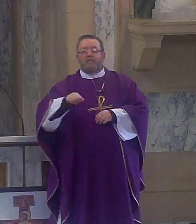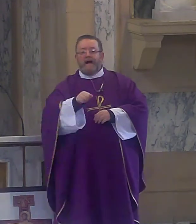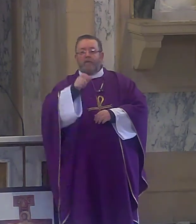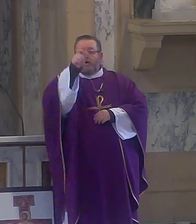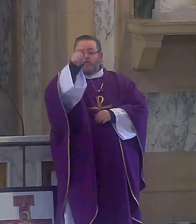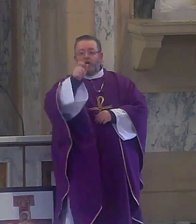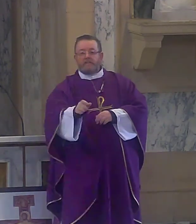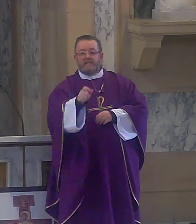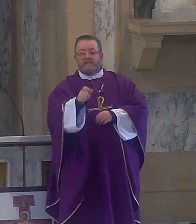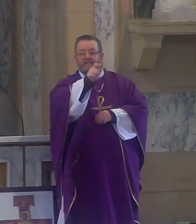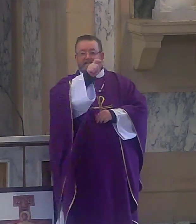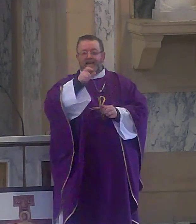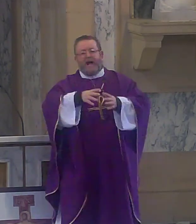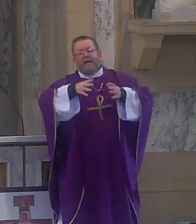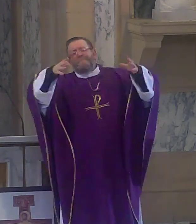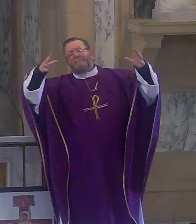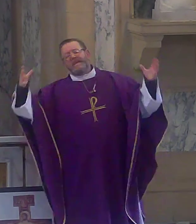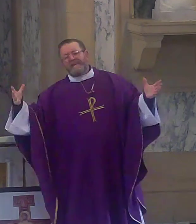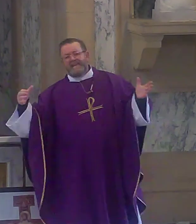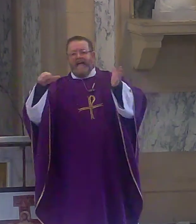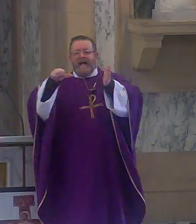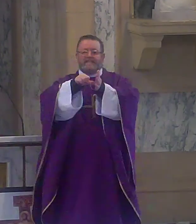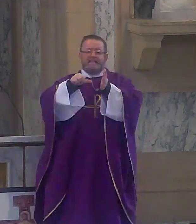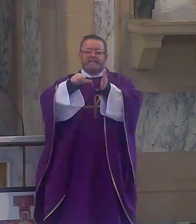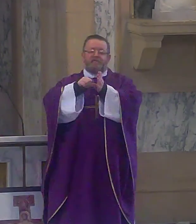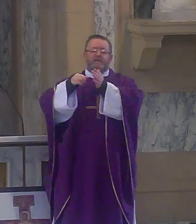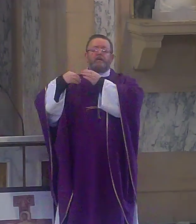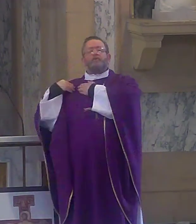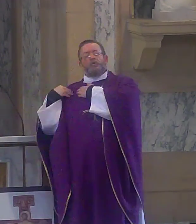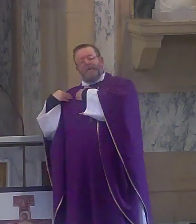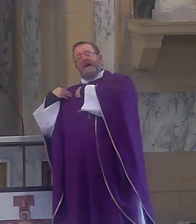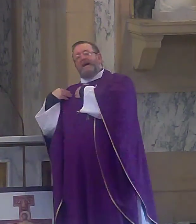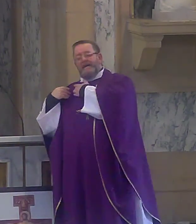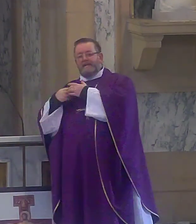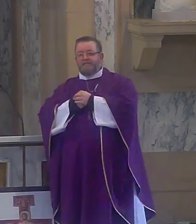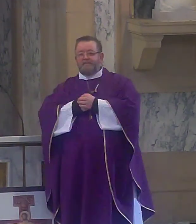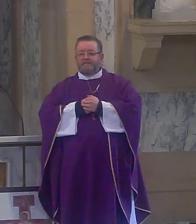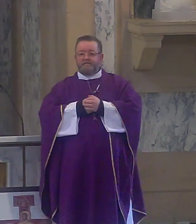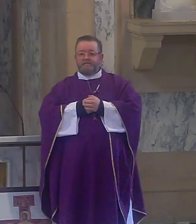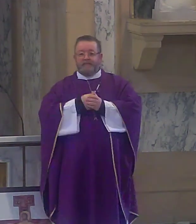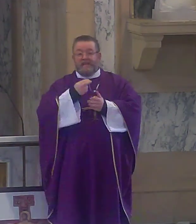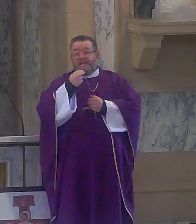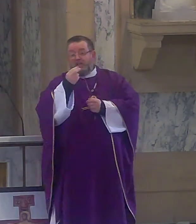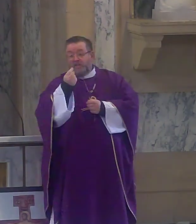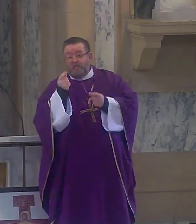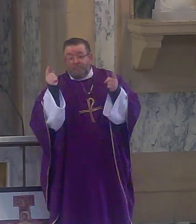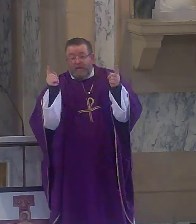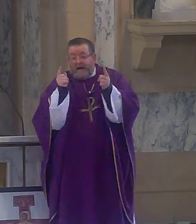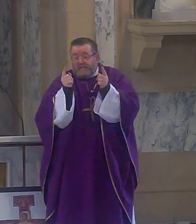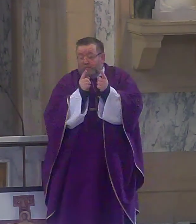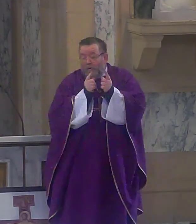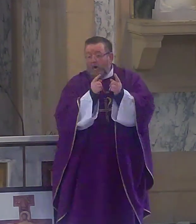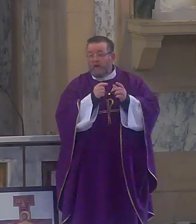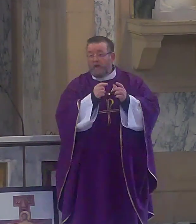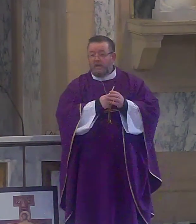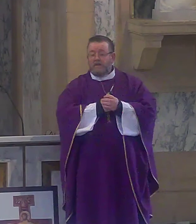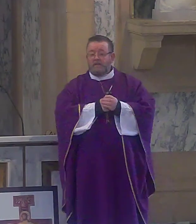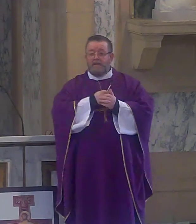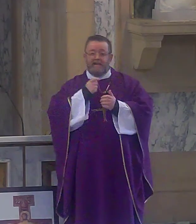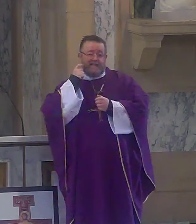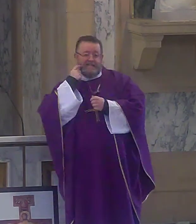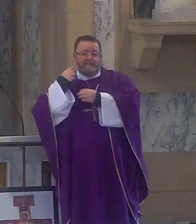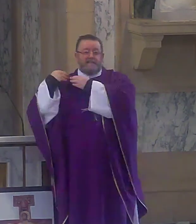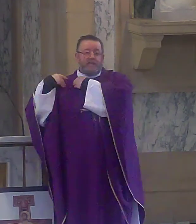of our crosses are big and difficult to bear some are smaller